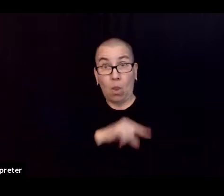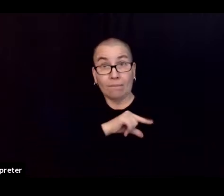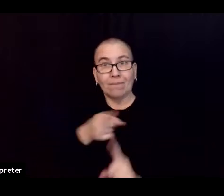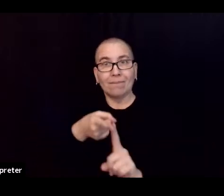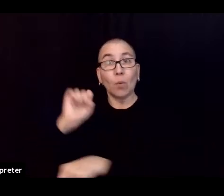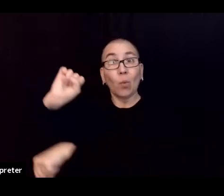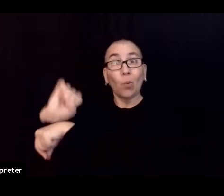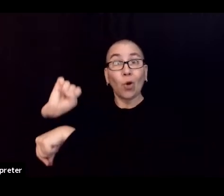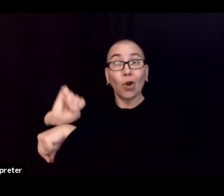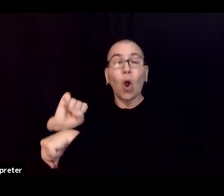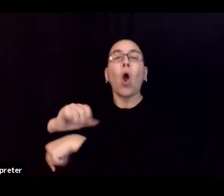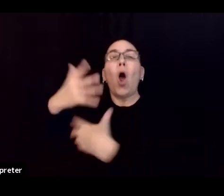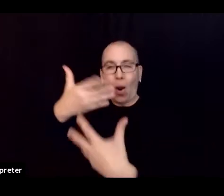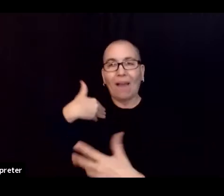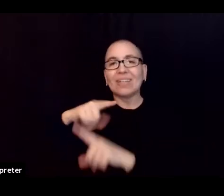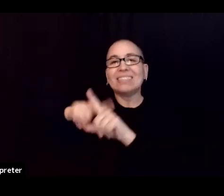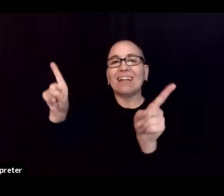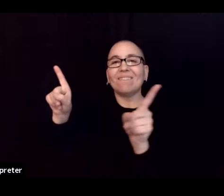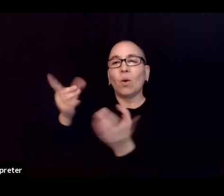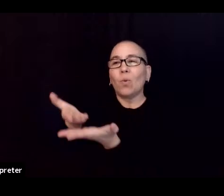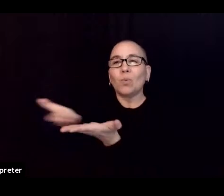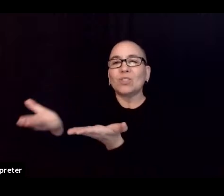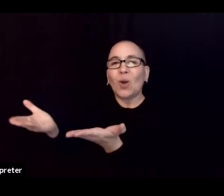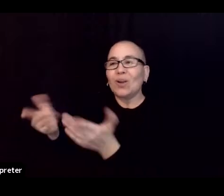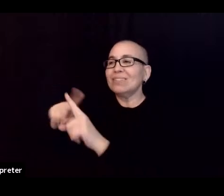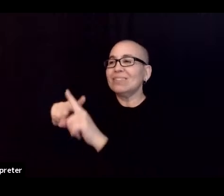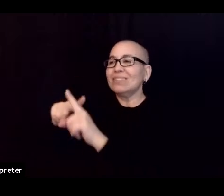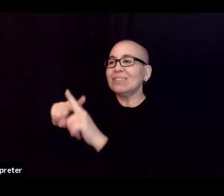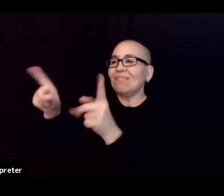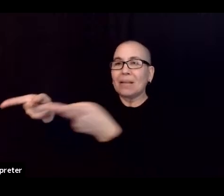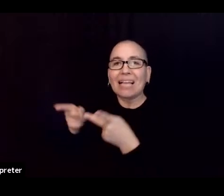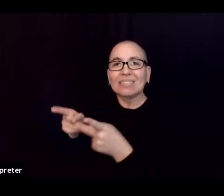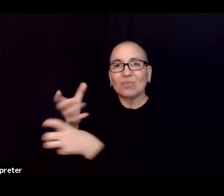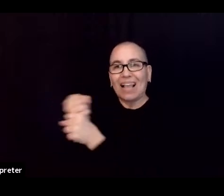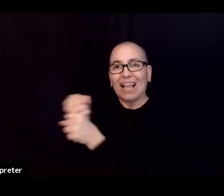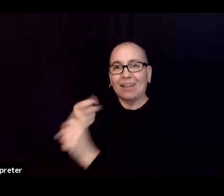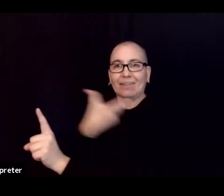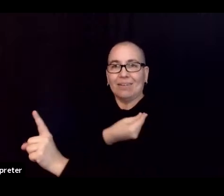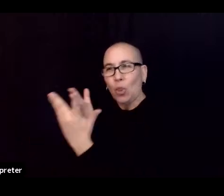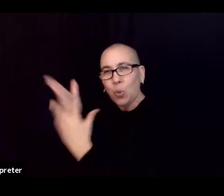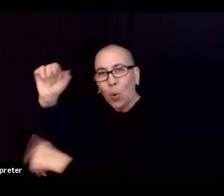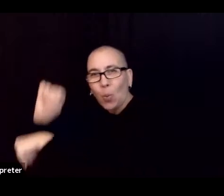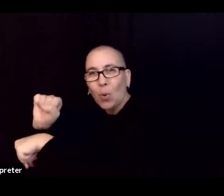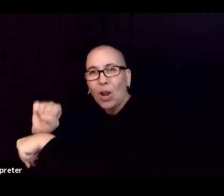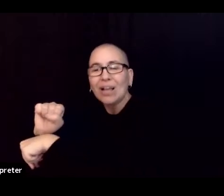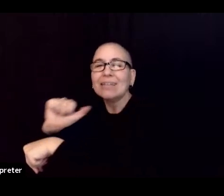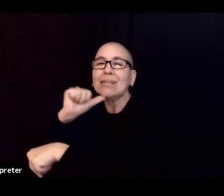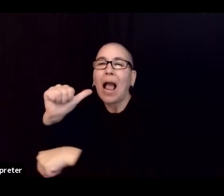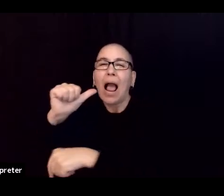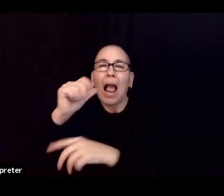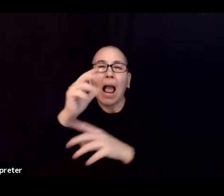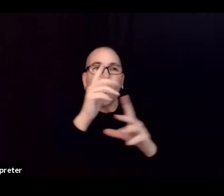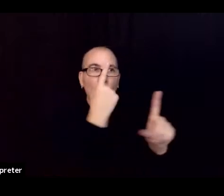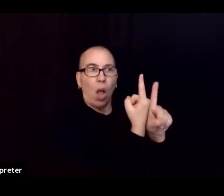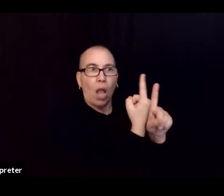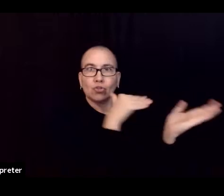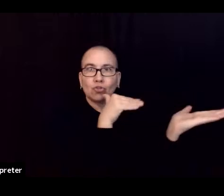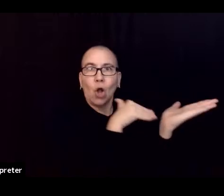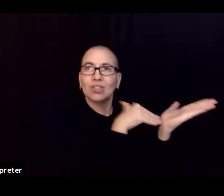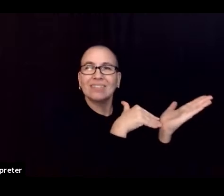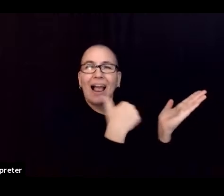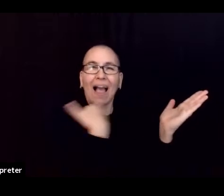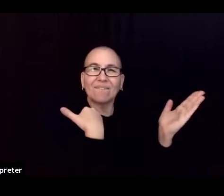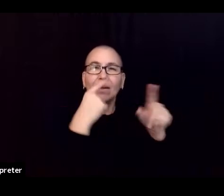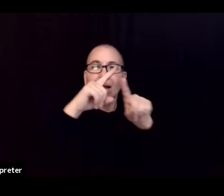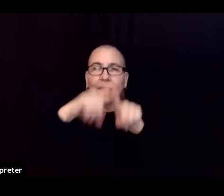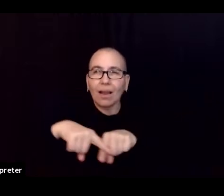community pharmacies under the federal retail pharmacy program. You probably remember President Biden last week encouraging